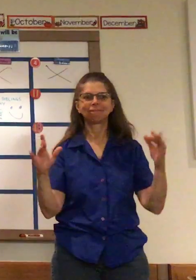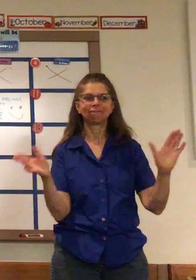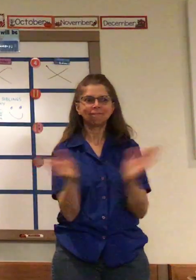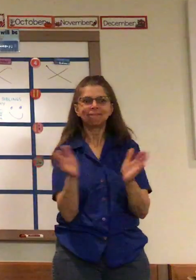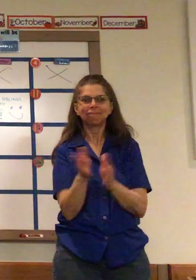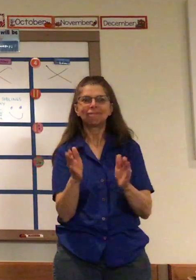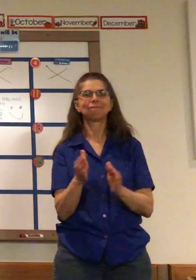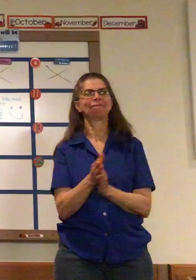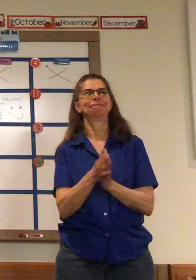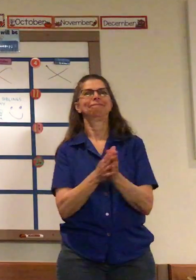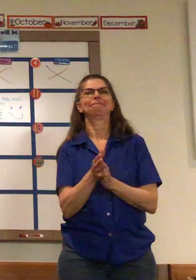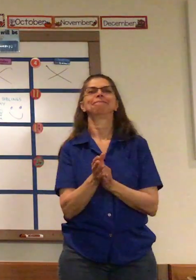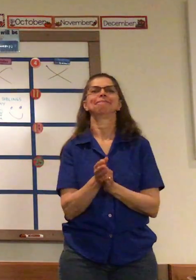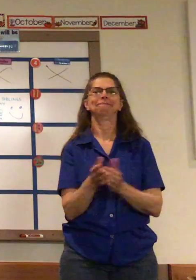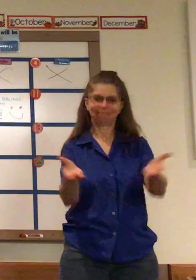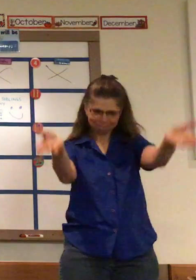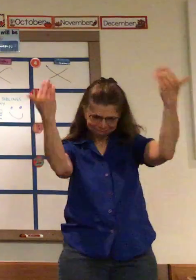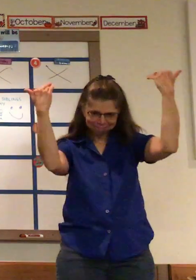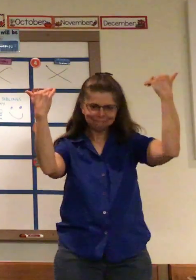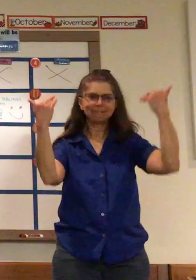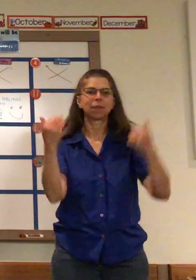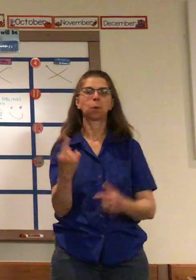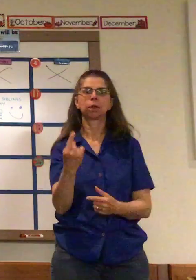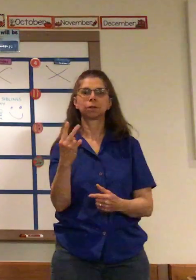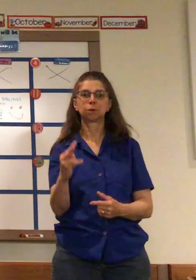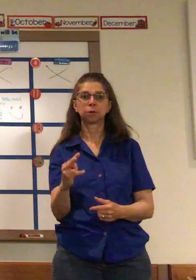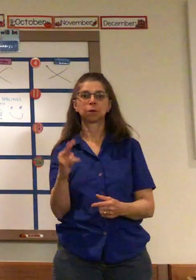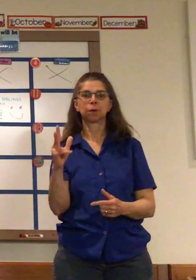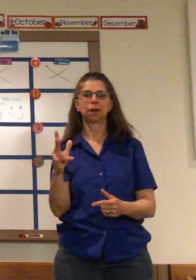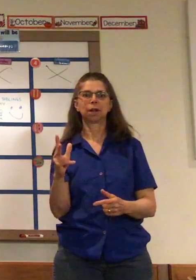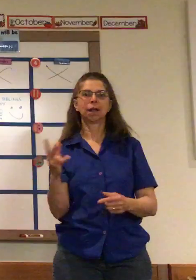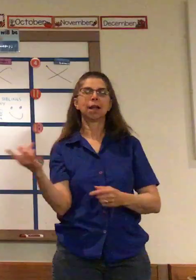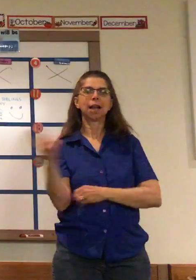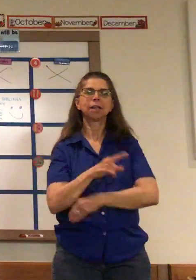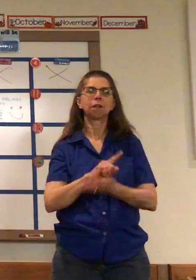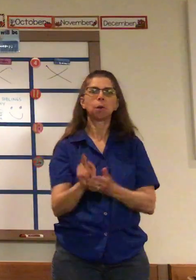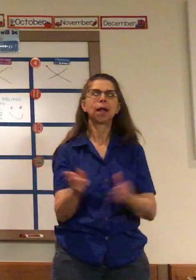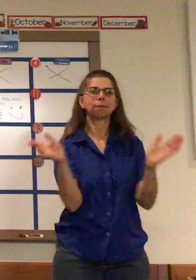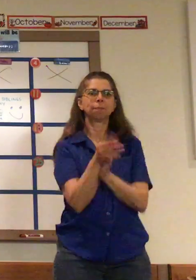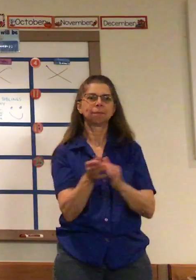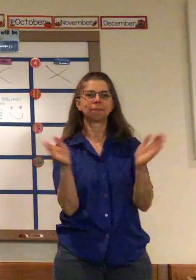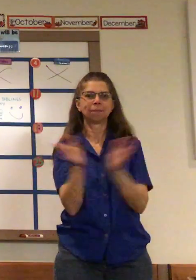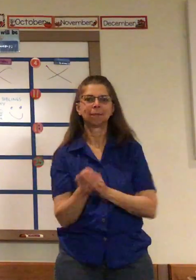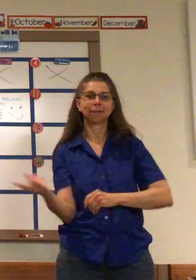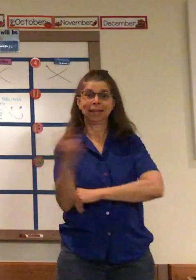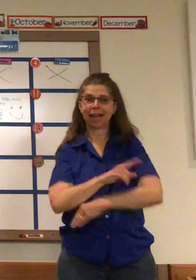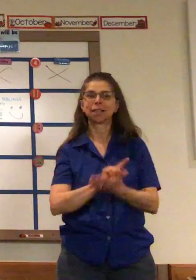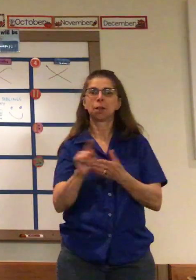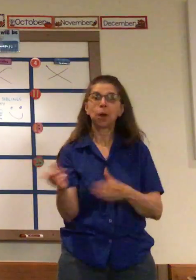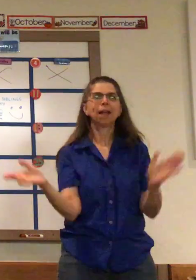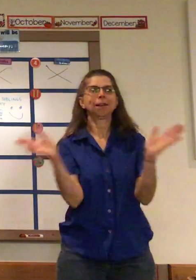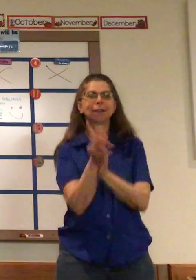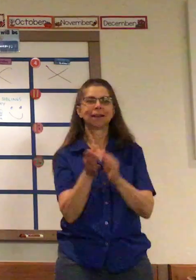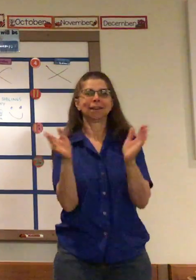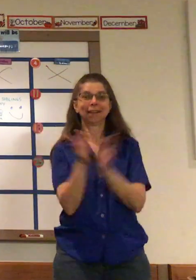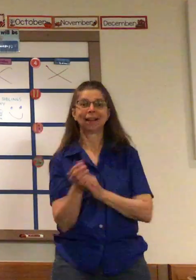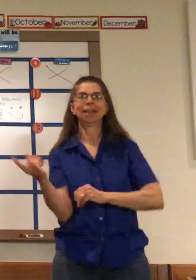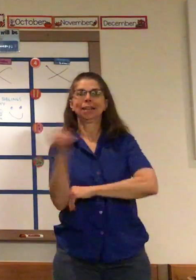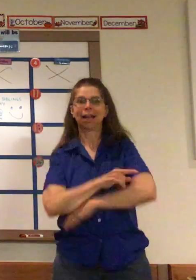clap. And we're going to sing in one, two, three. Days of the week. Days of the